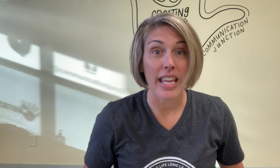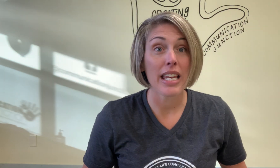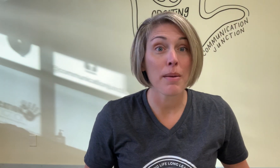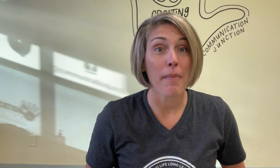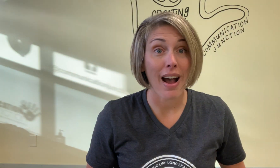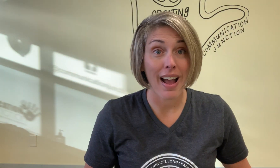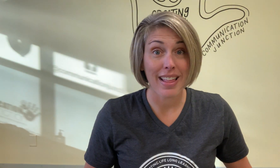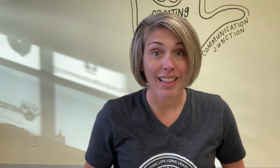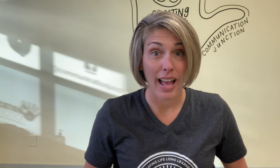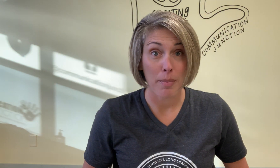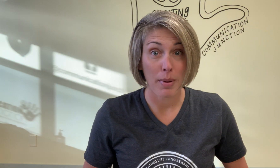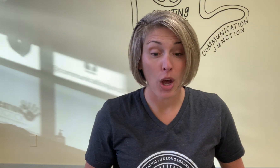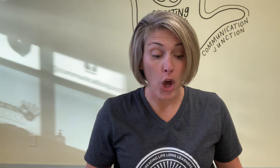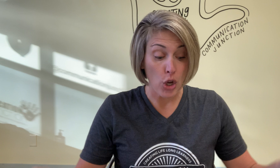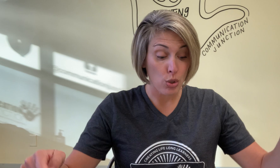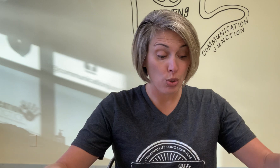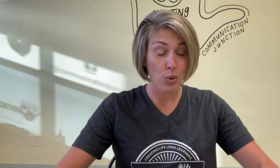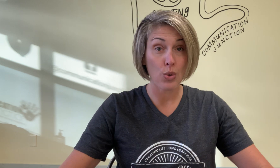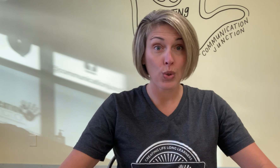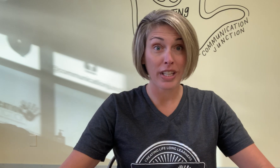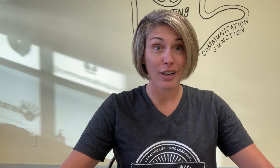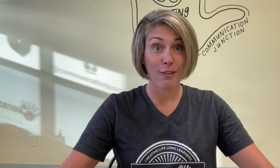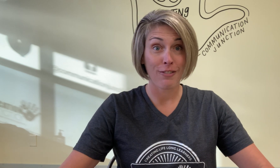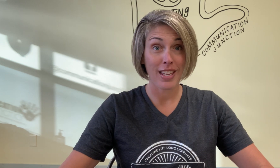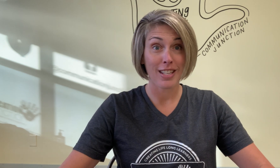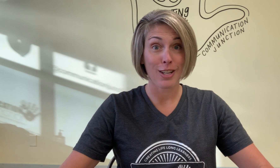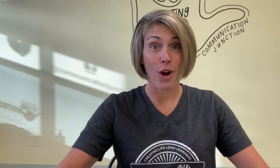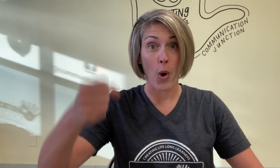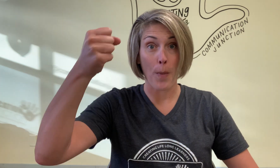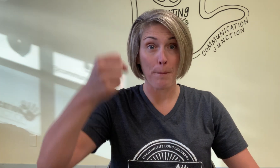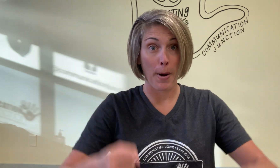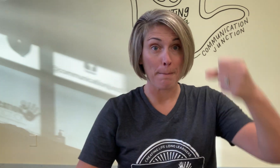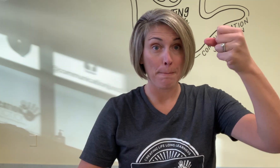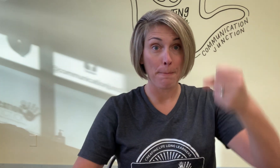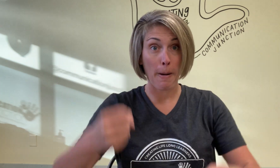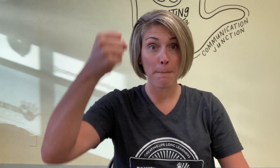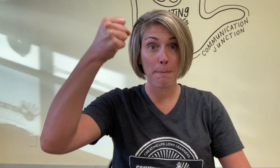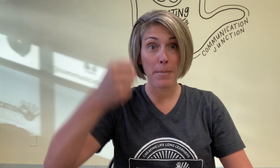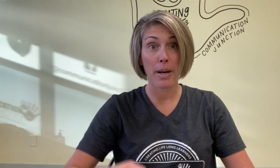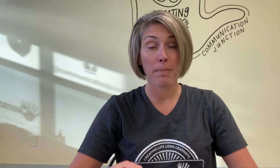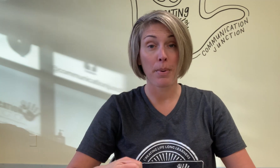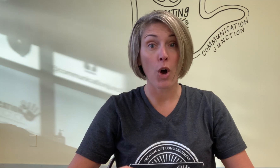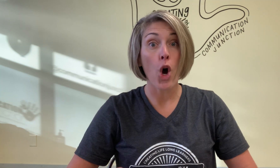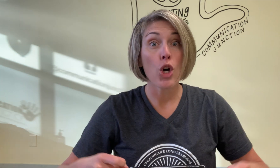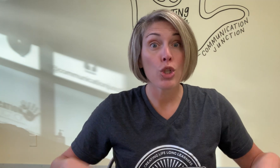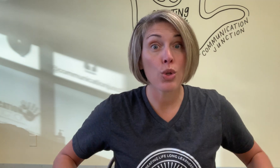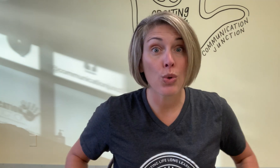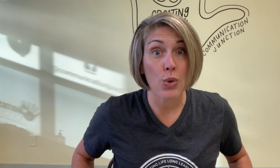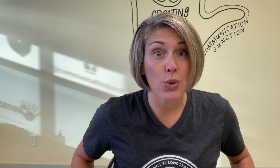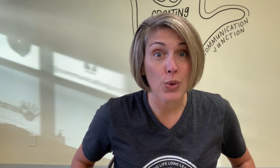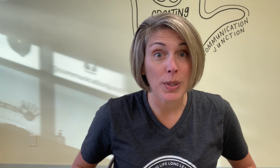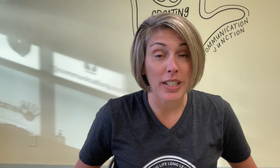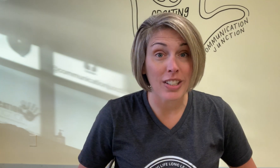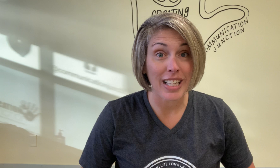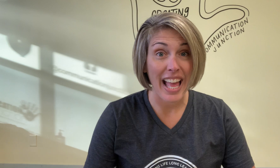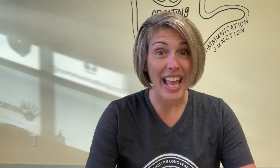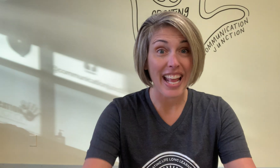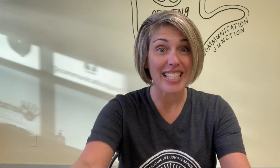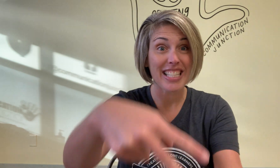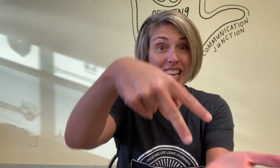in my lap. Two little feet go bump, bump, bump. Two little legs